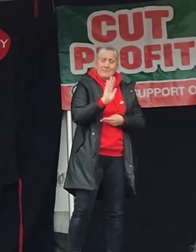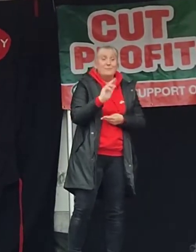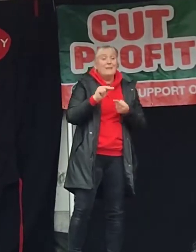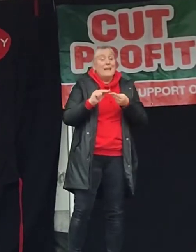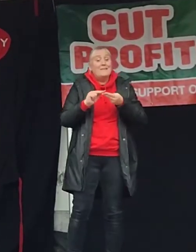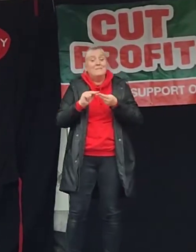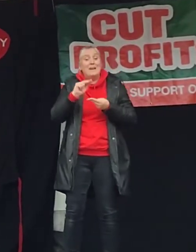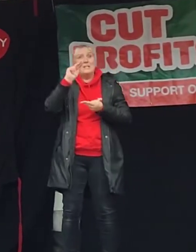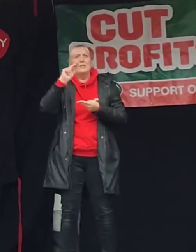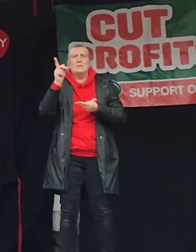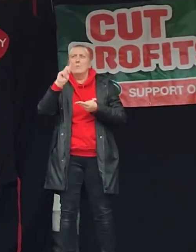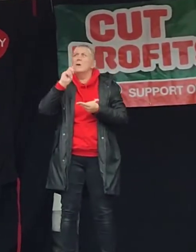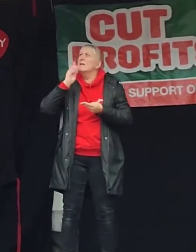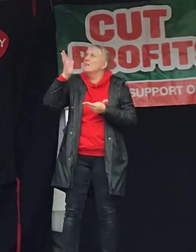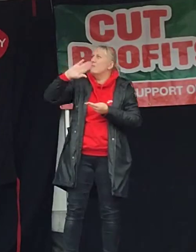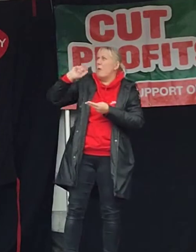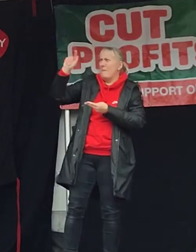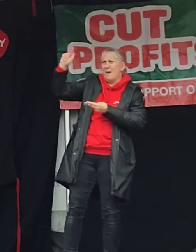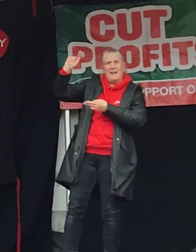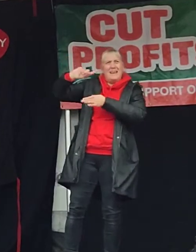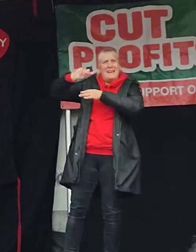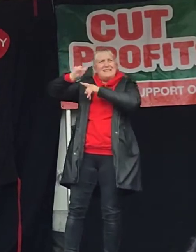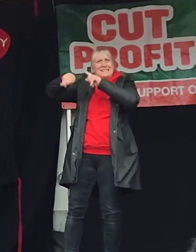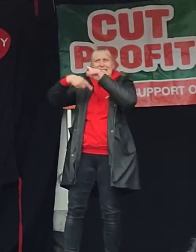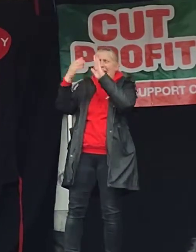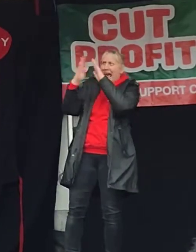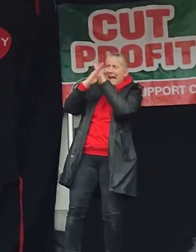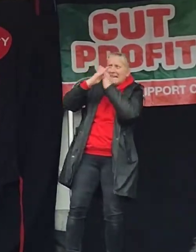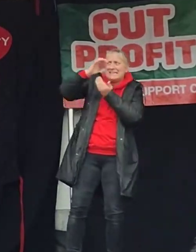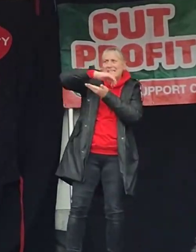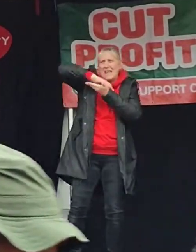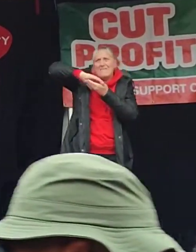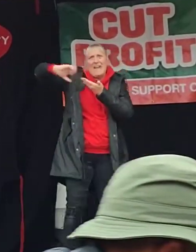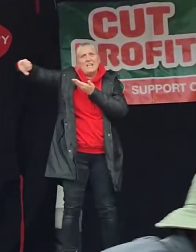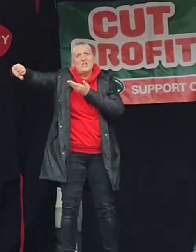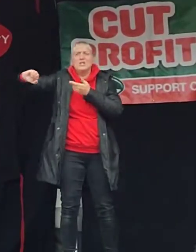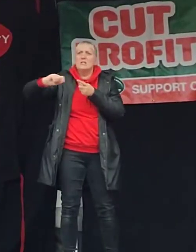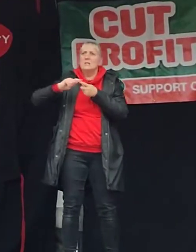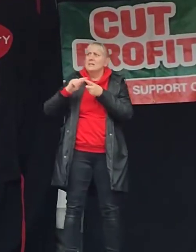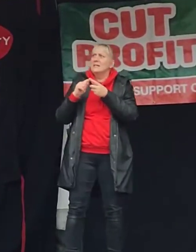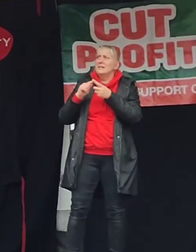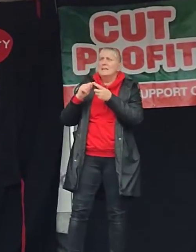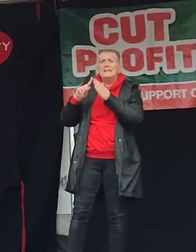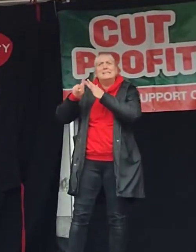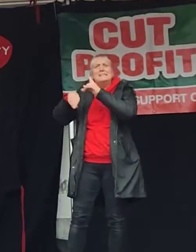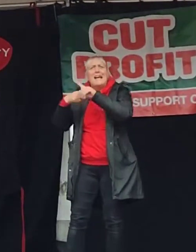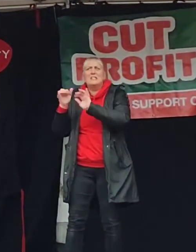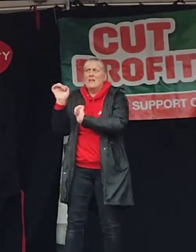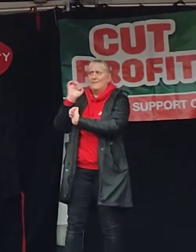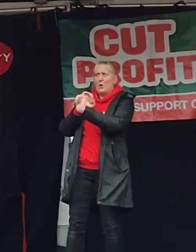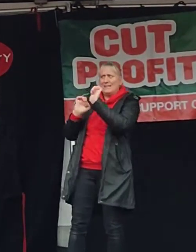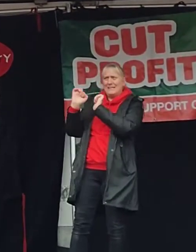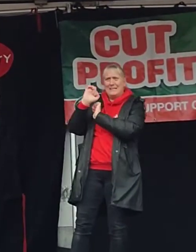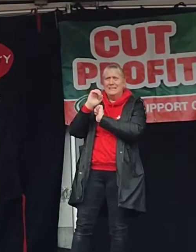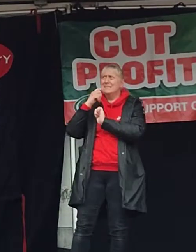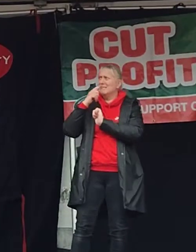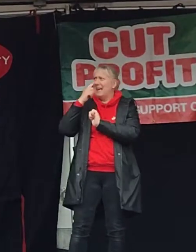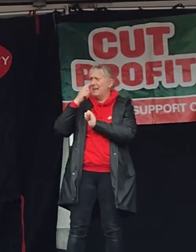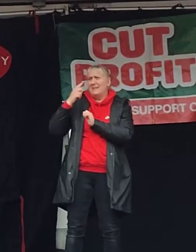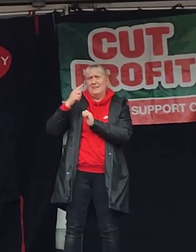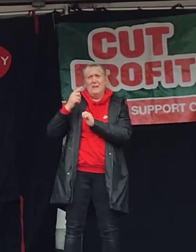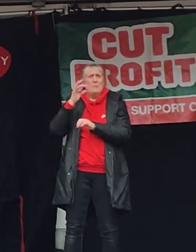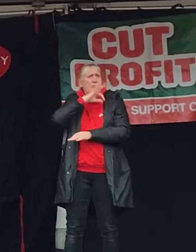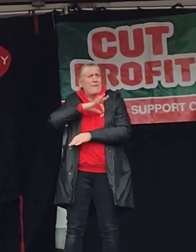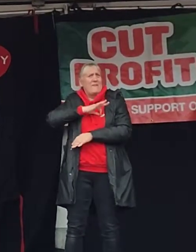inflation is tax evasion, tax avoidance, and overcharging by the energy companies and many